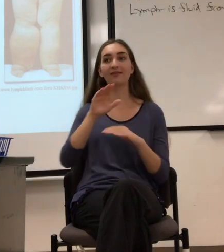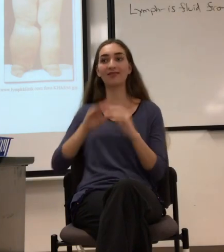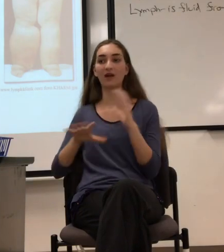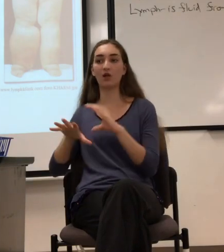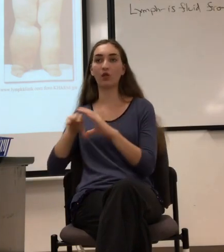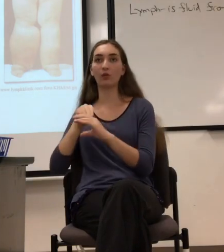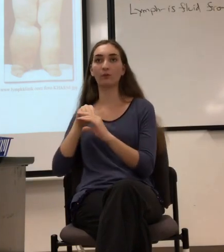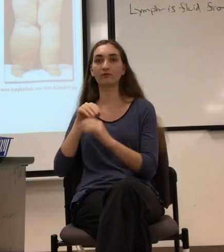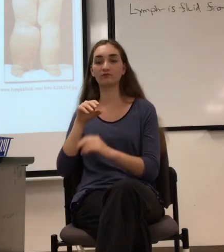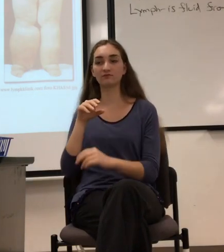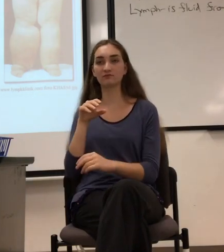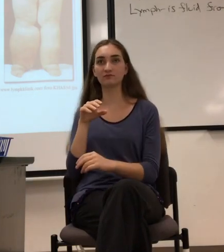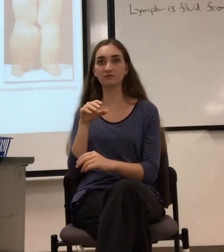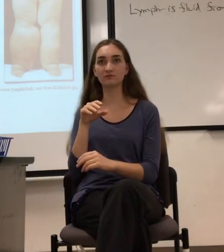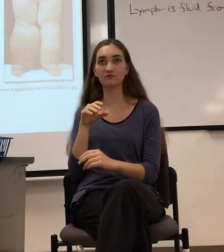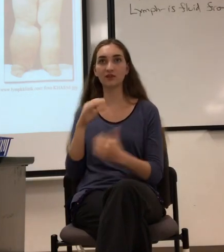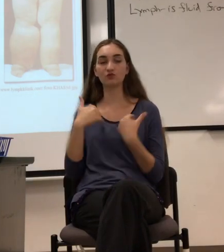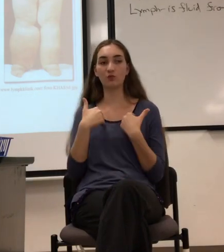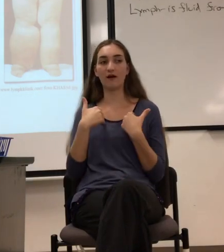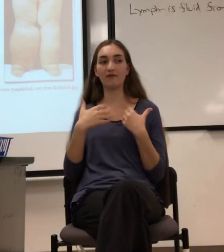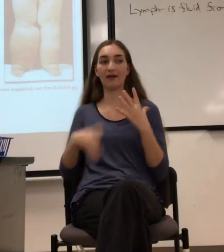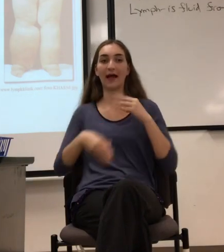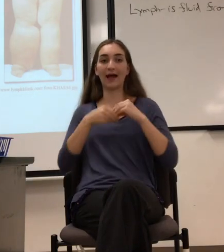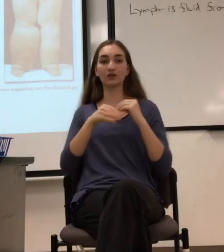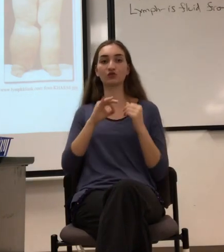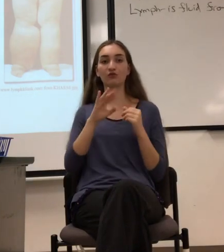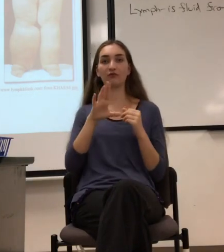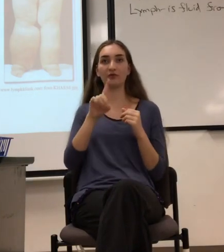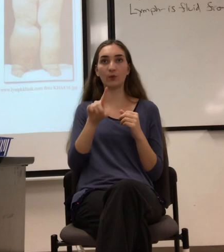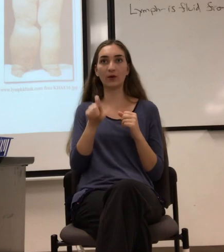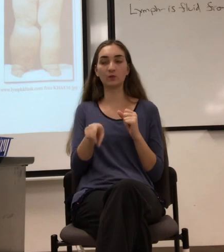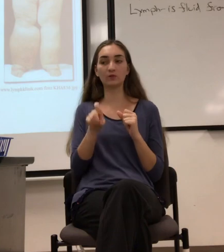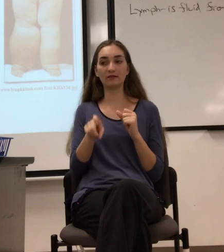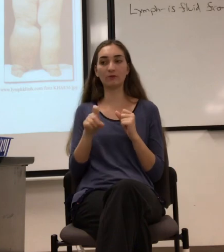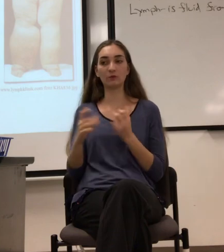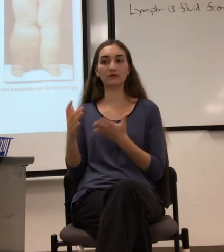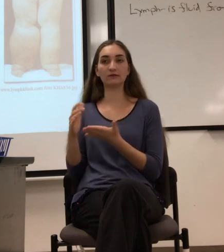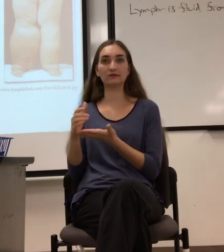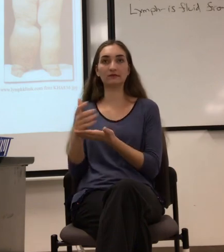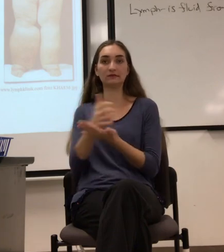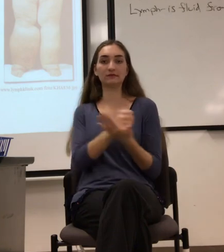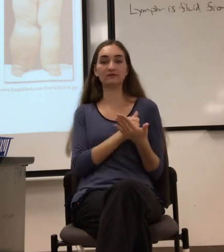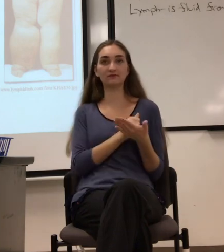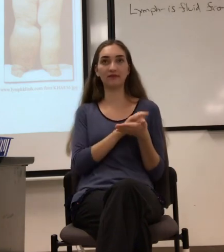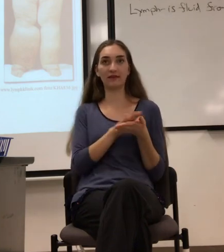have this excess fluid that needs to be picked up by the lymphatics, okay?